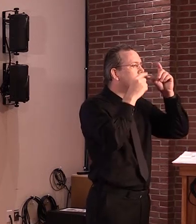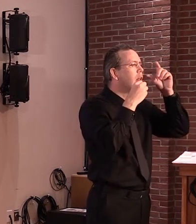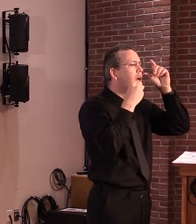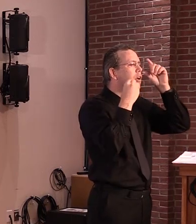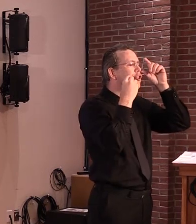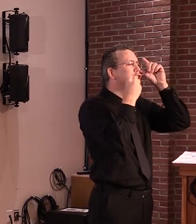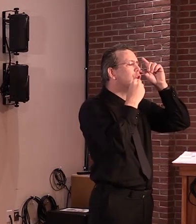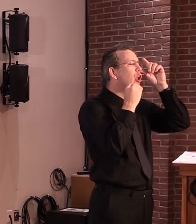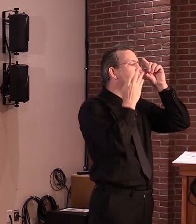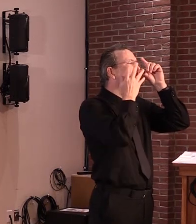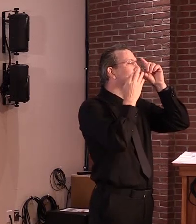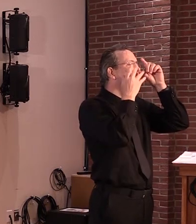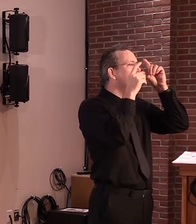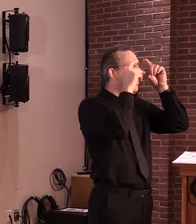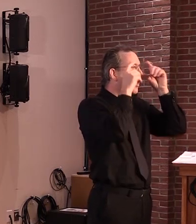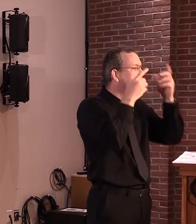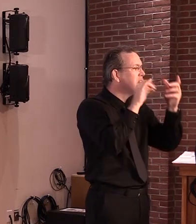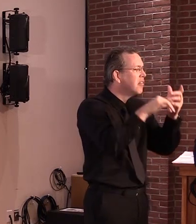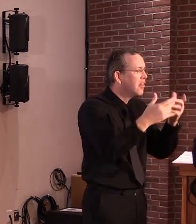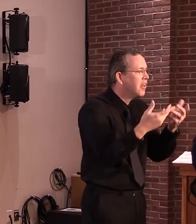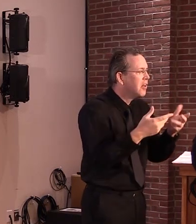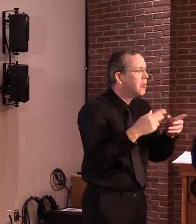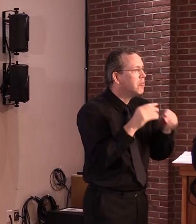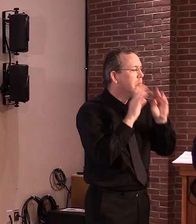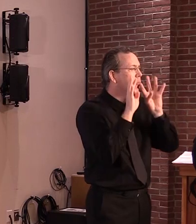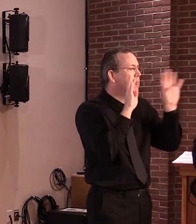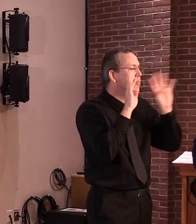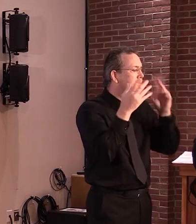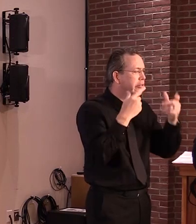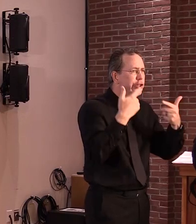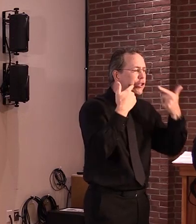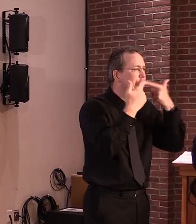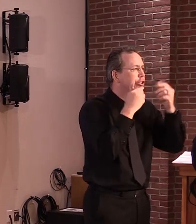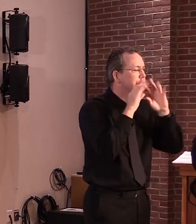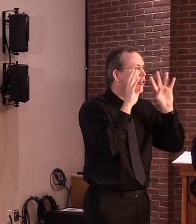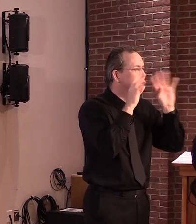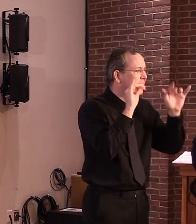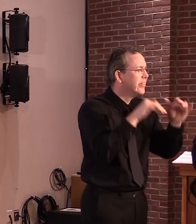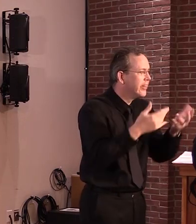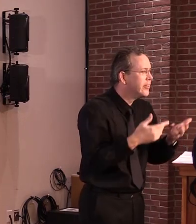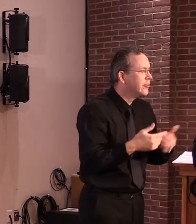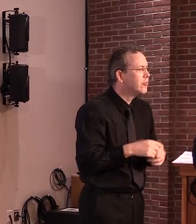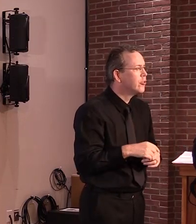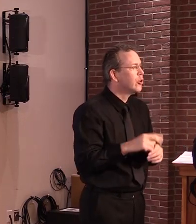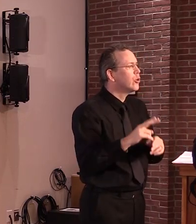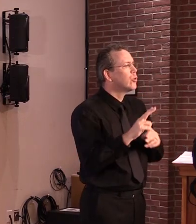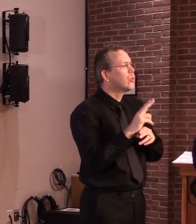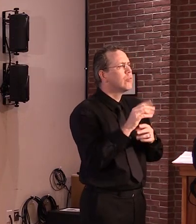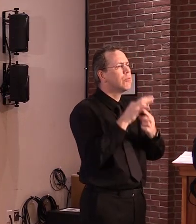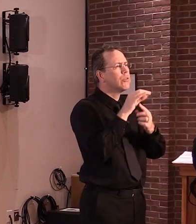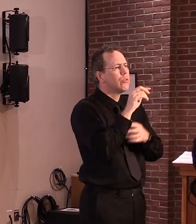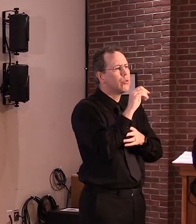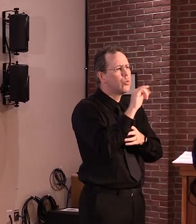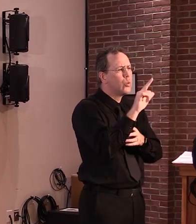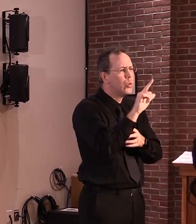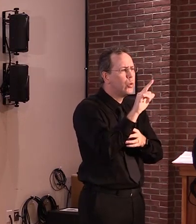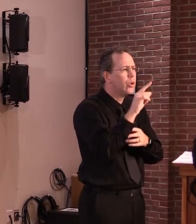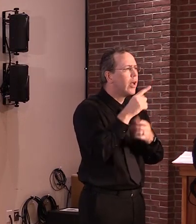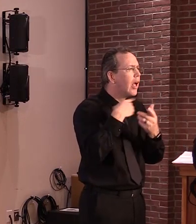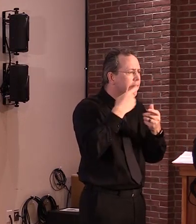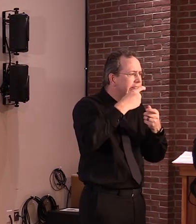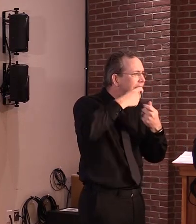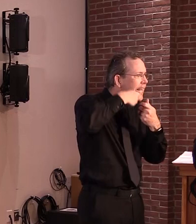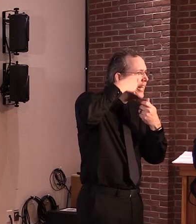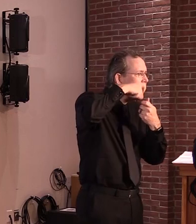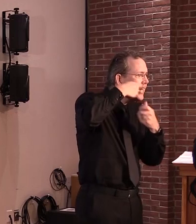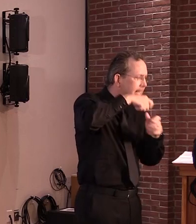aerosol generating procedure. But the actual manual scaling of the teeth with an instrument is much